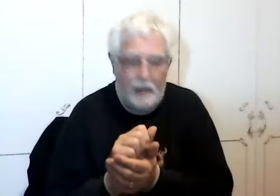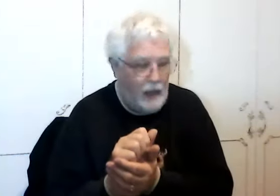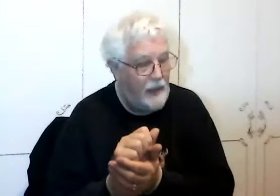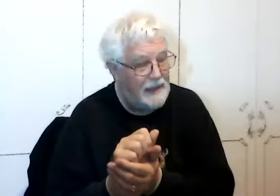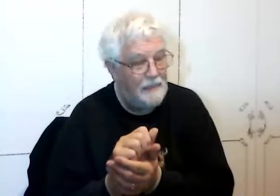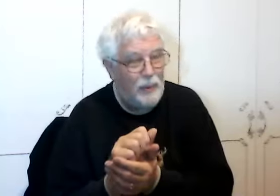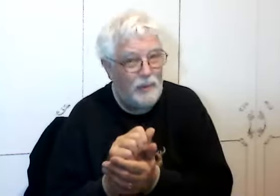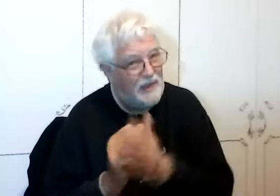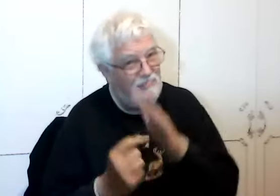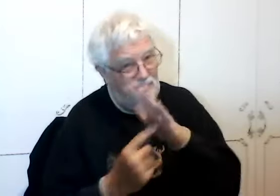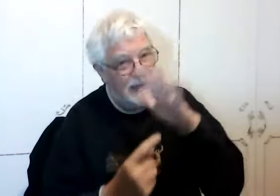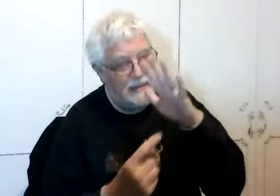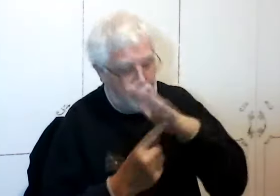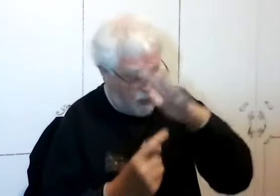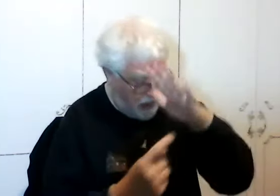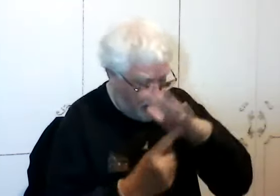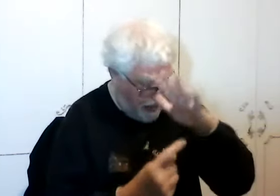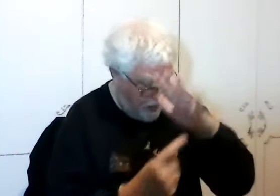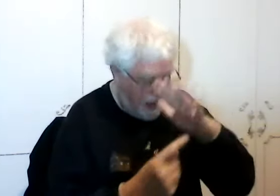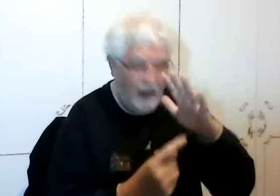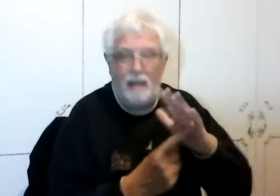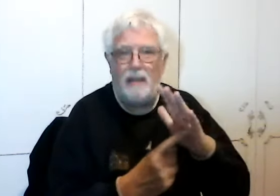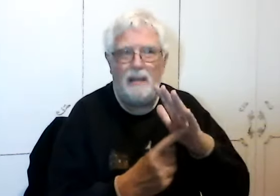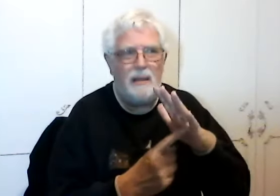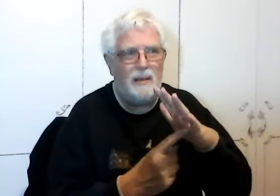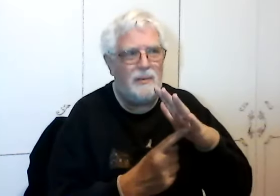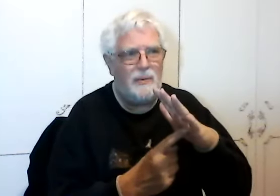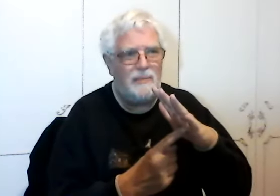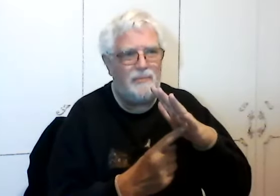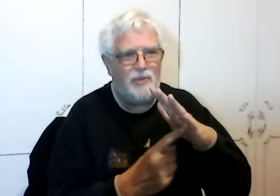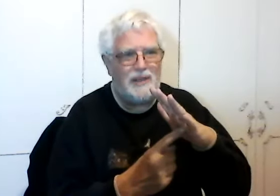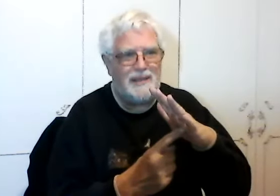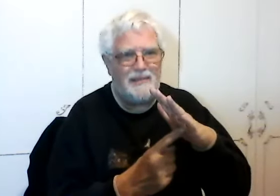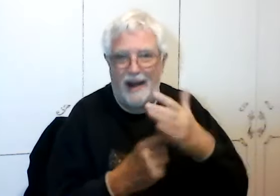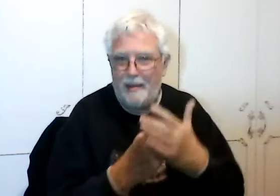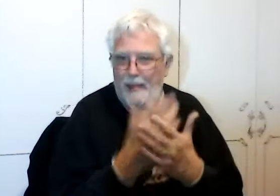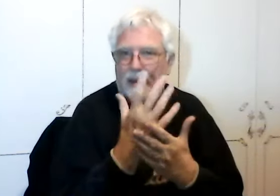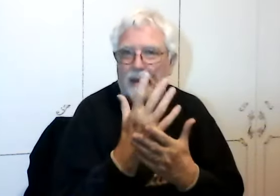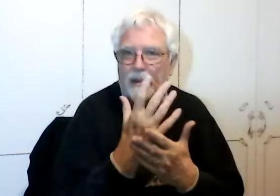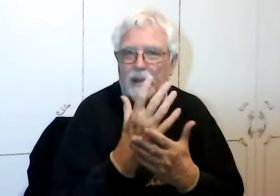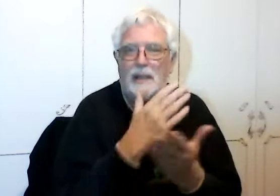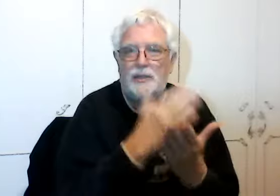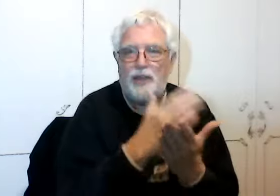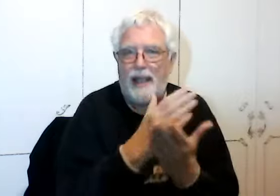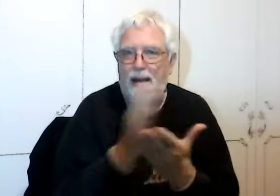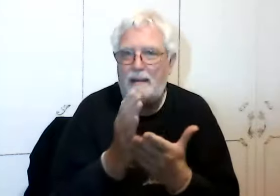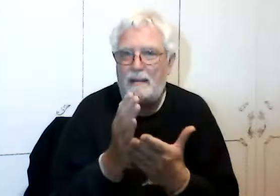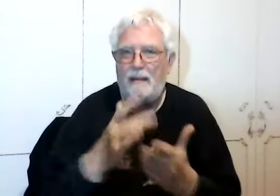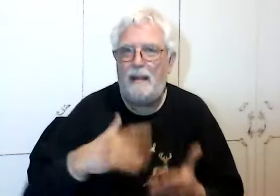Then it's important that we try to develop shared